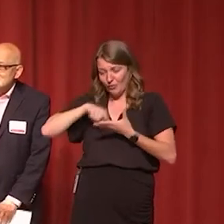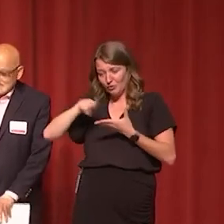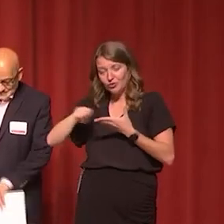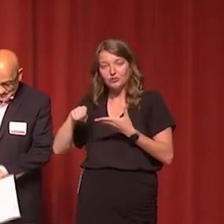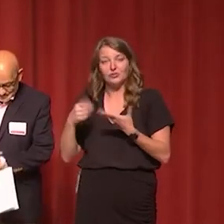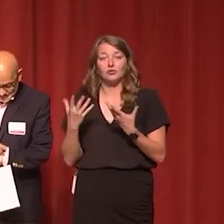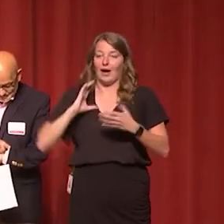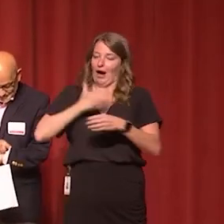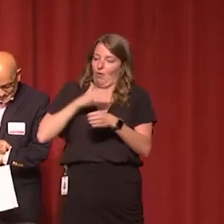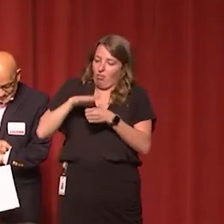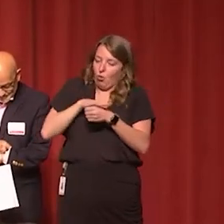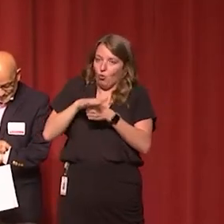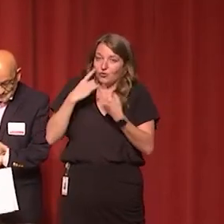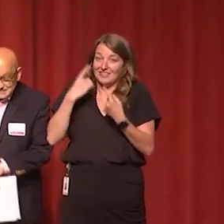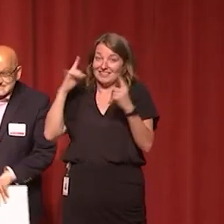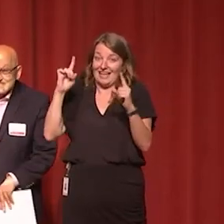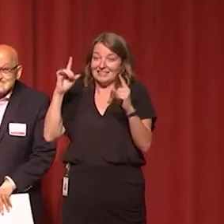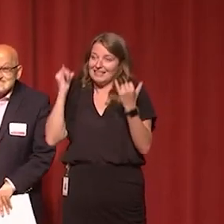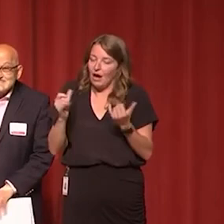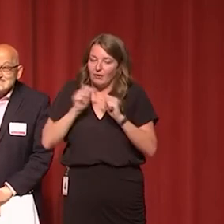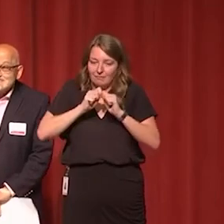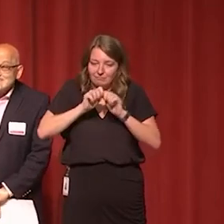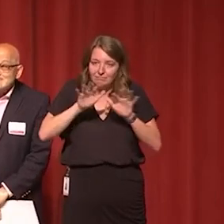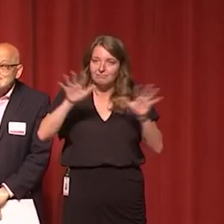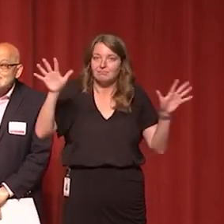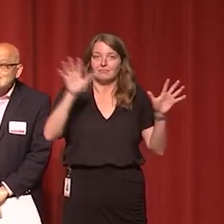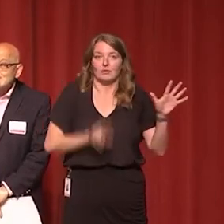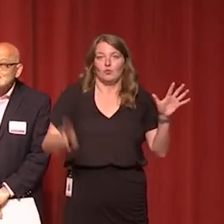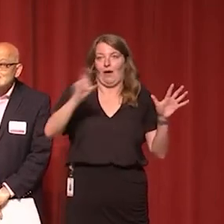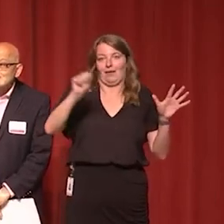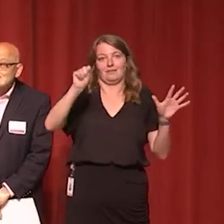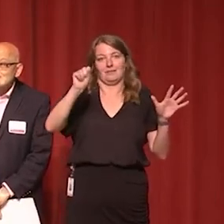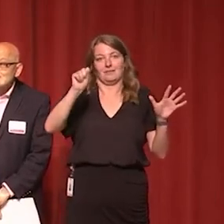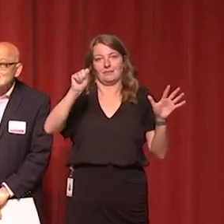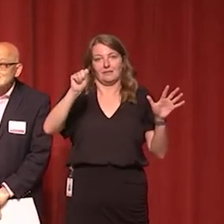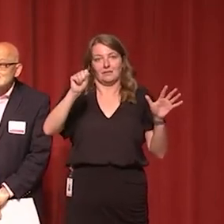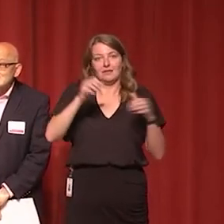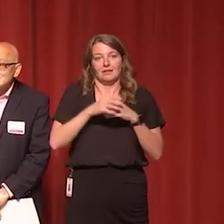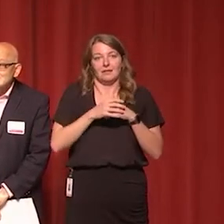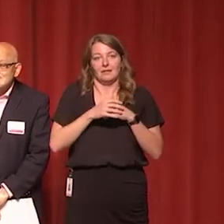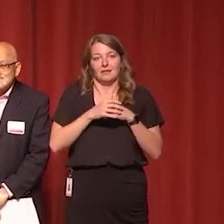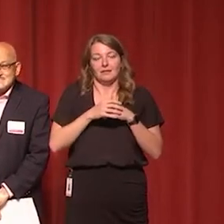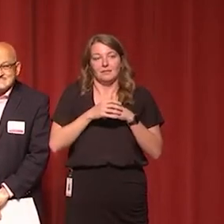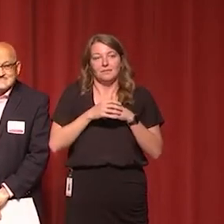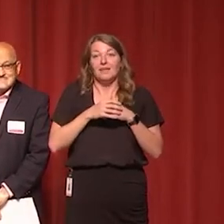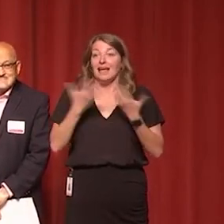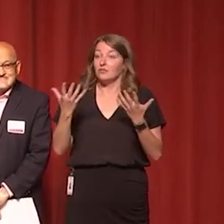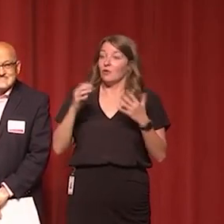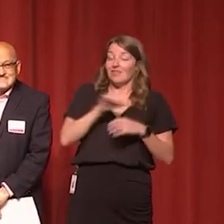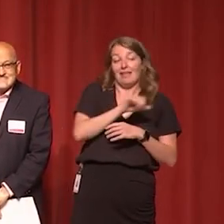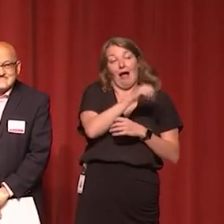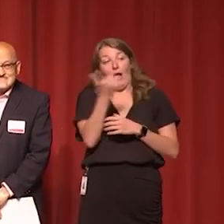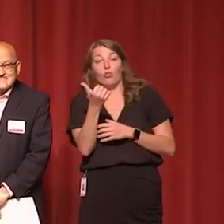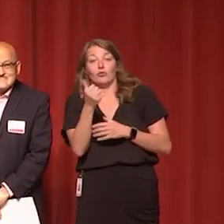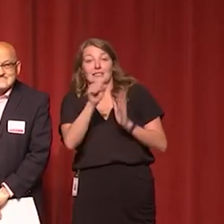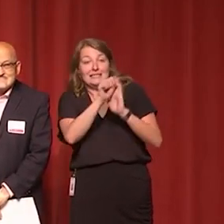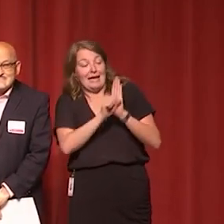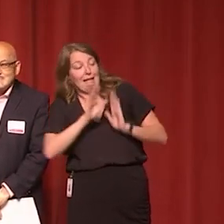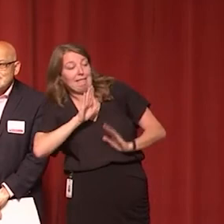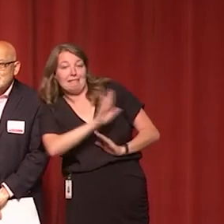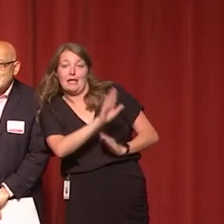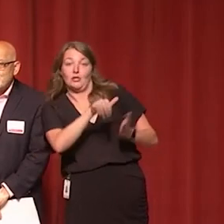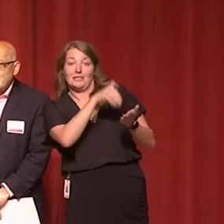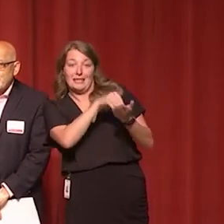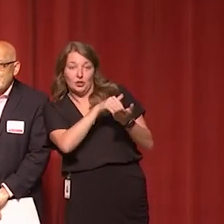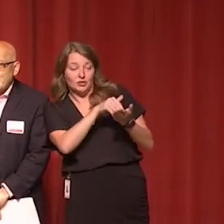locally, we're now taking nationwide, together with some of the breakthroughs at some of the other centers, and we're taking that